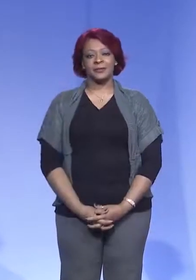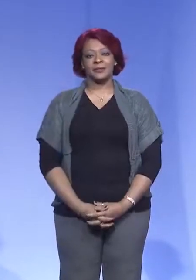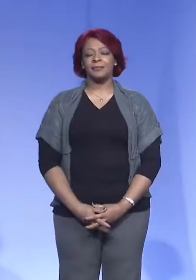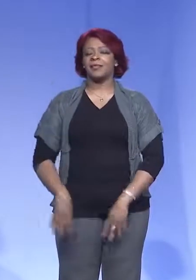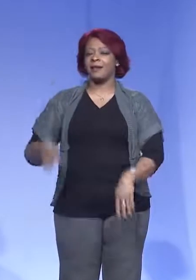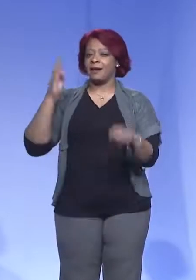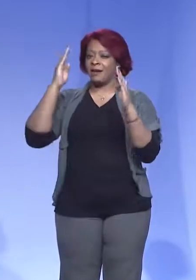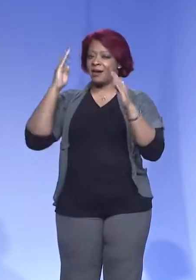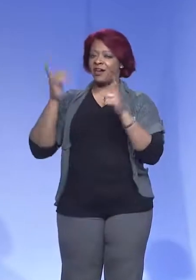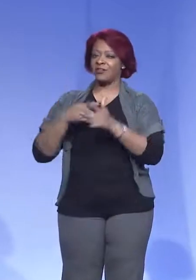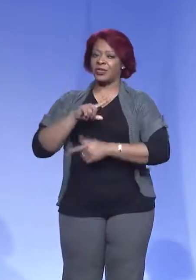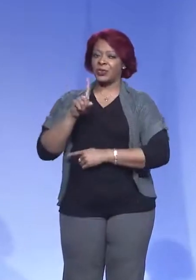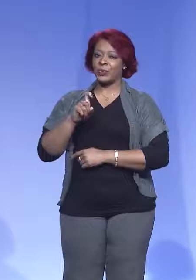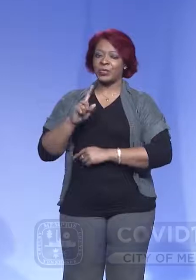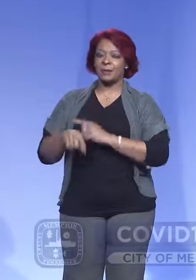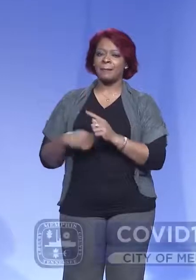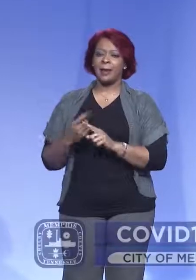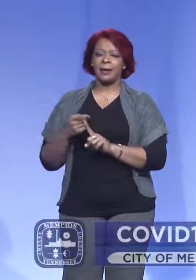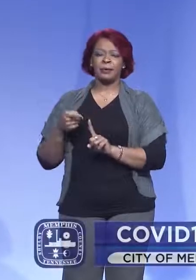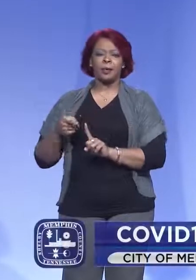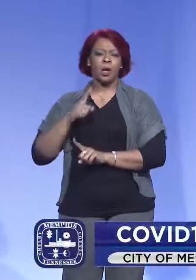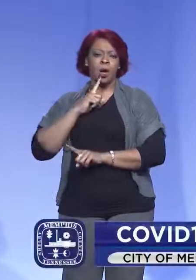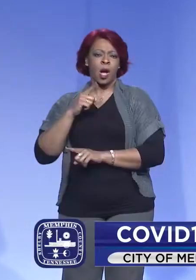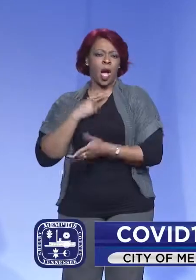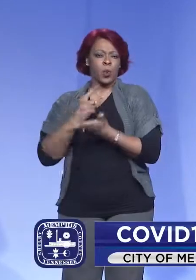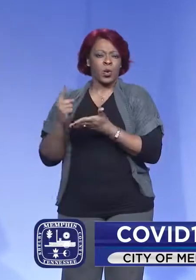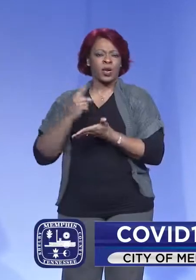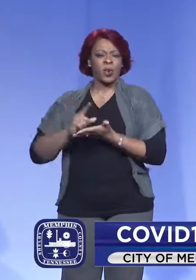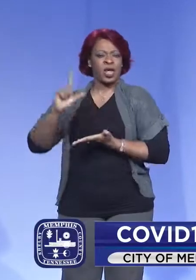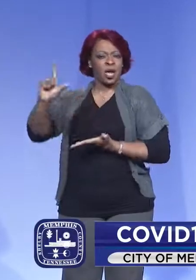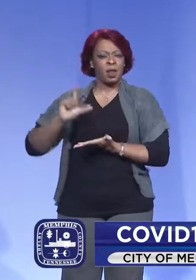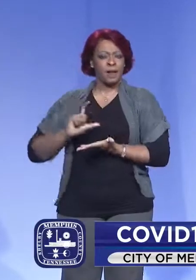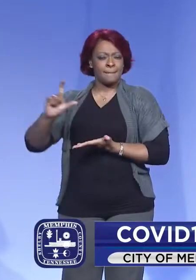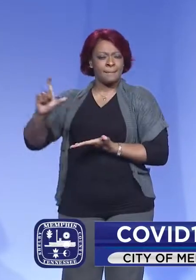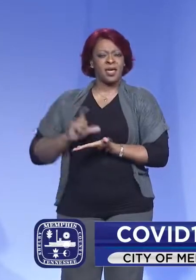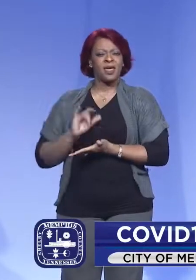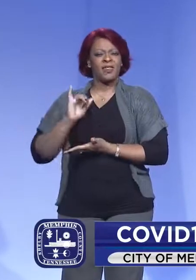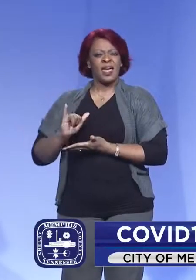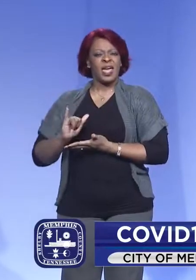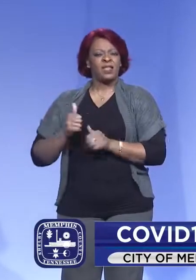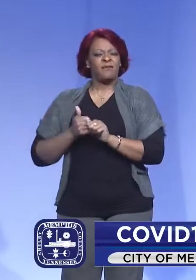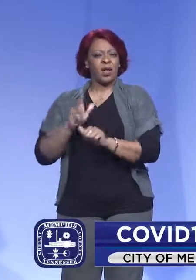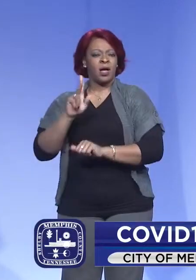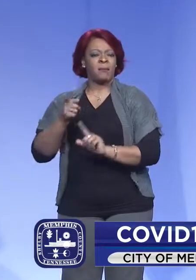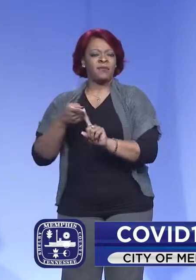Hi there. My first question is about our weekly allotments, and this is following up